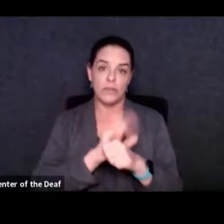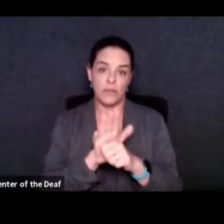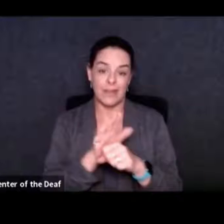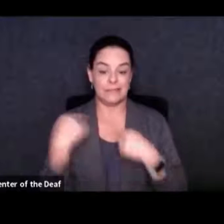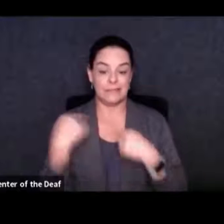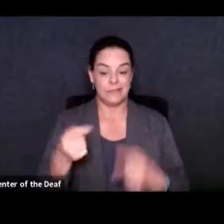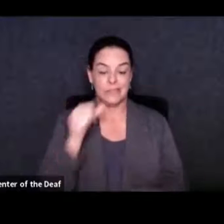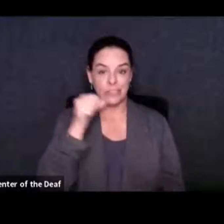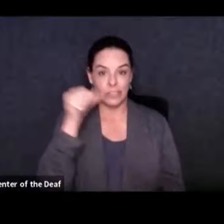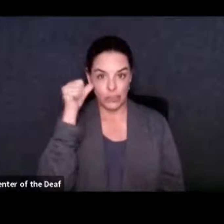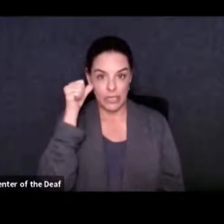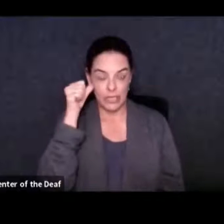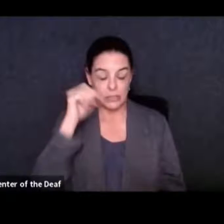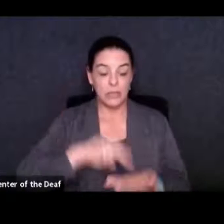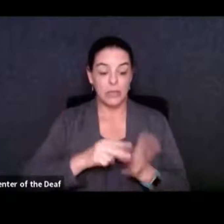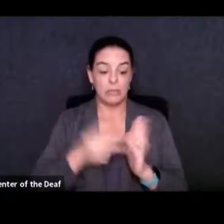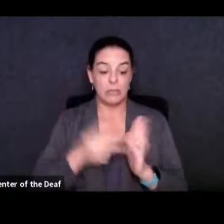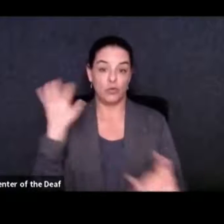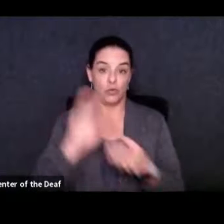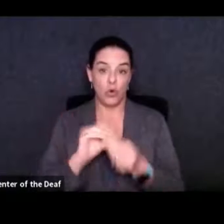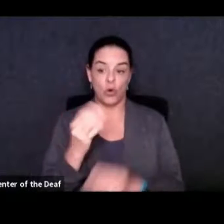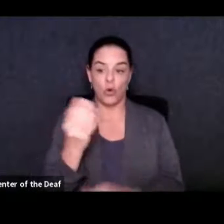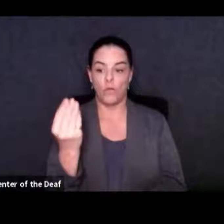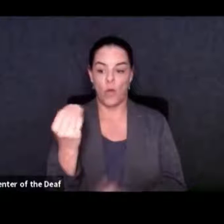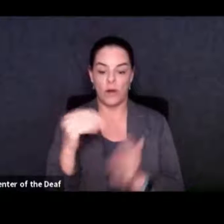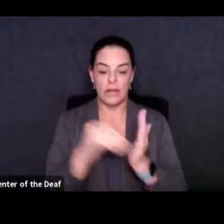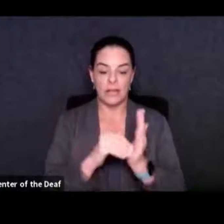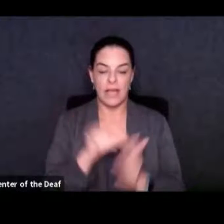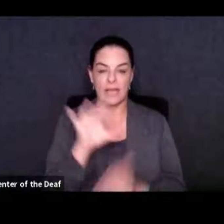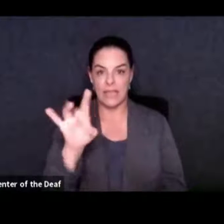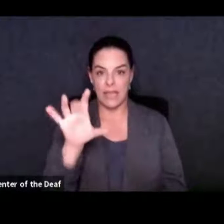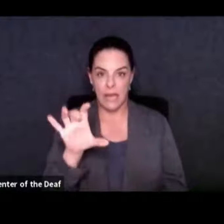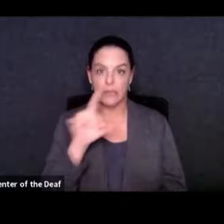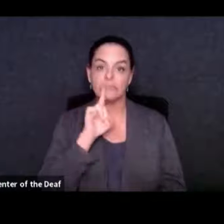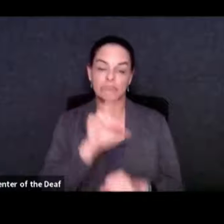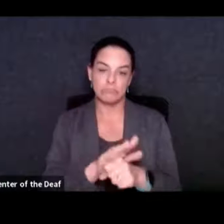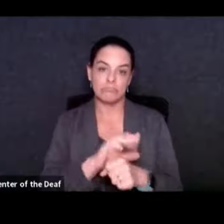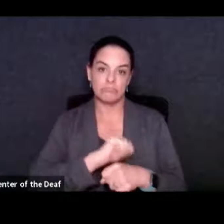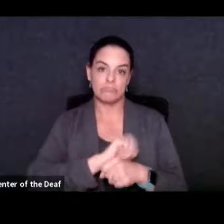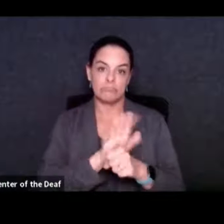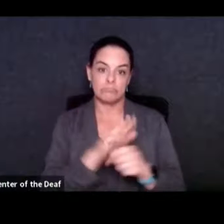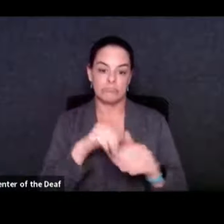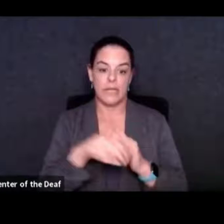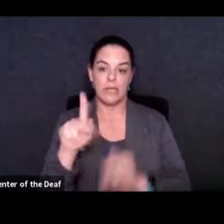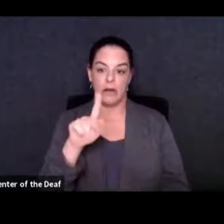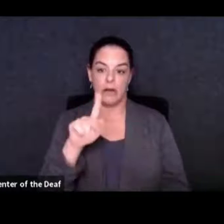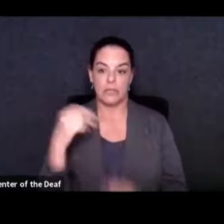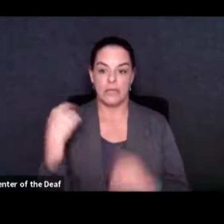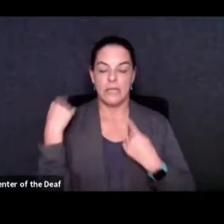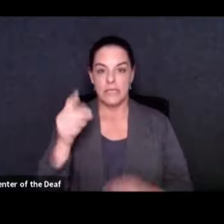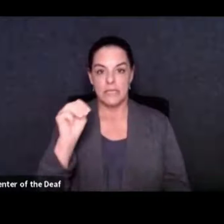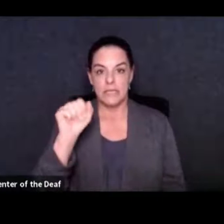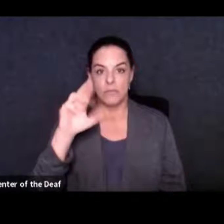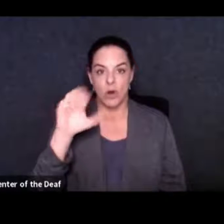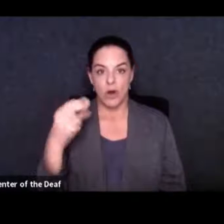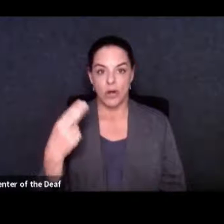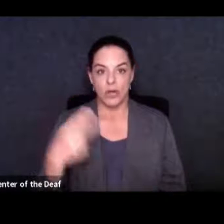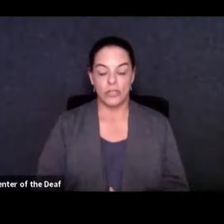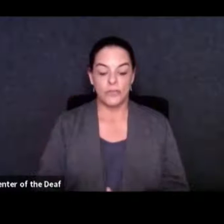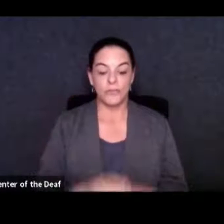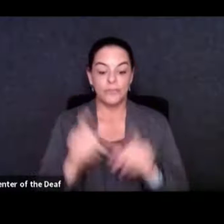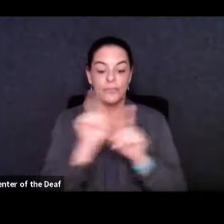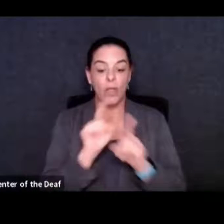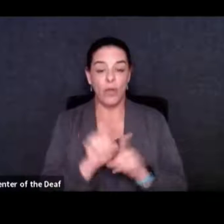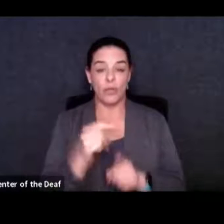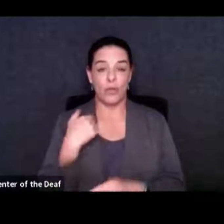report, giving us 14,800 confirmed cases of COVID-19 in Knox County since March. Additionally, we